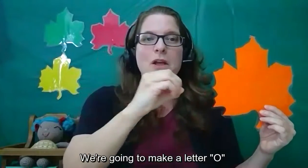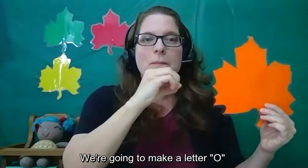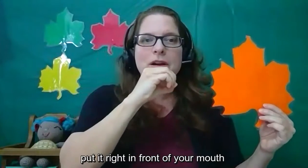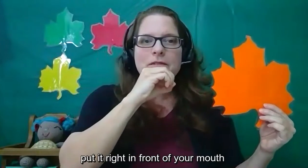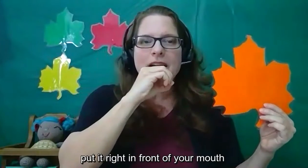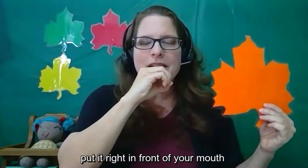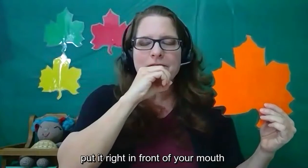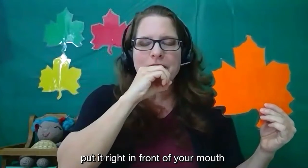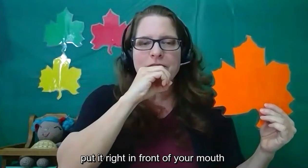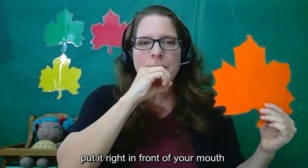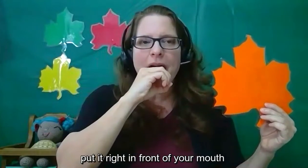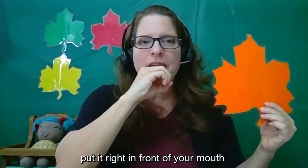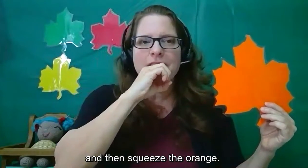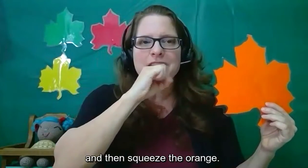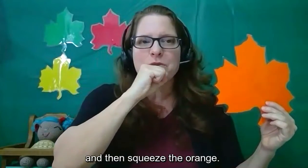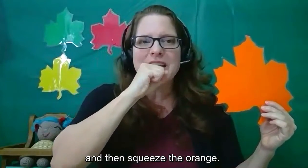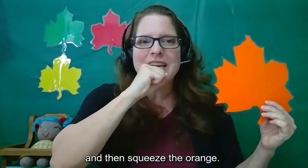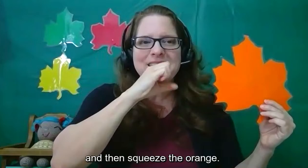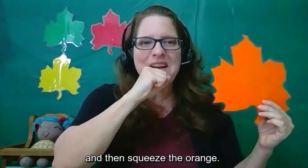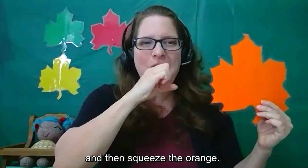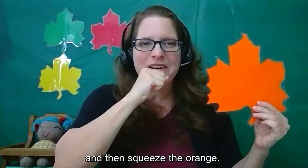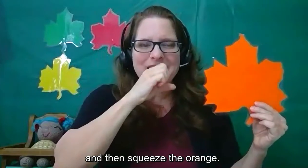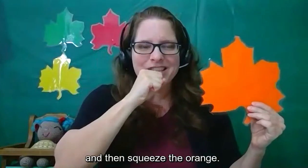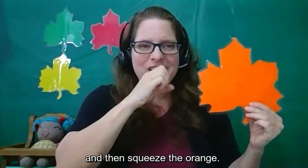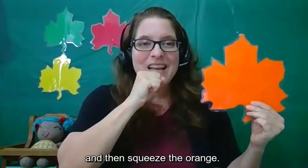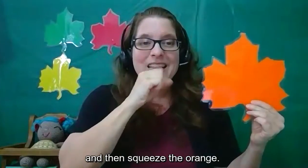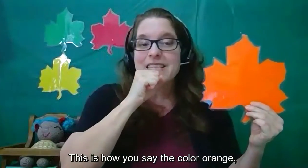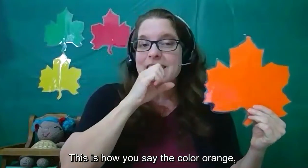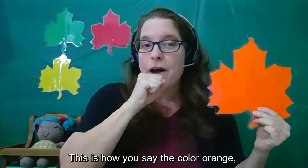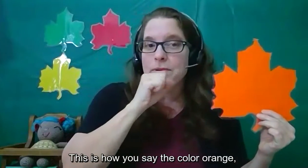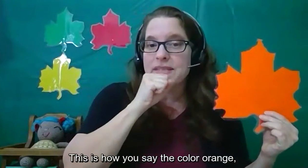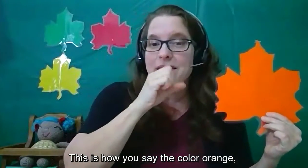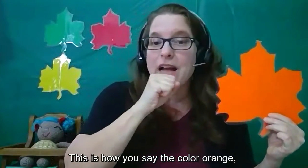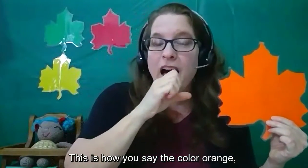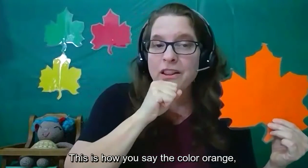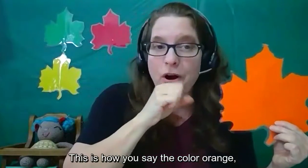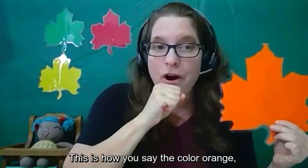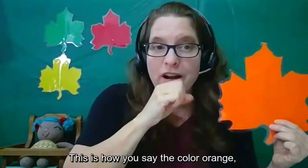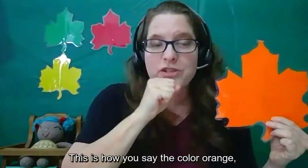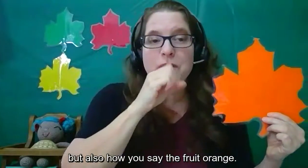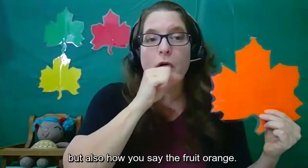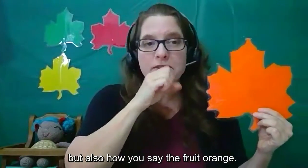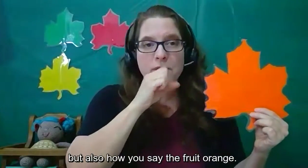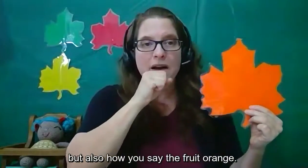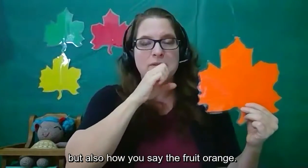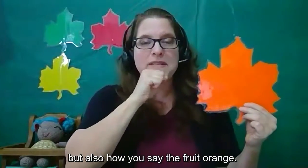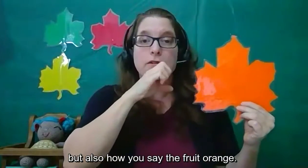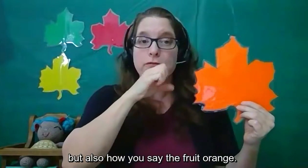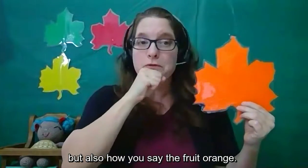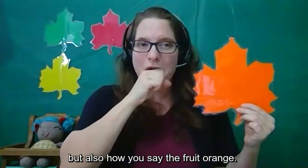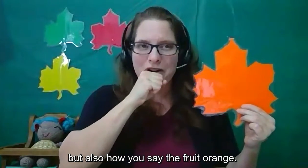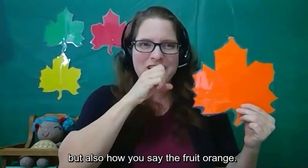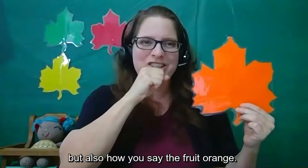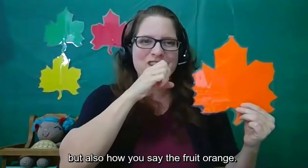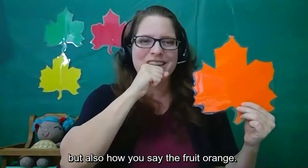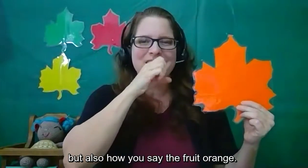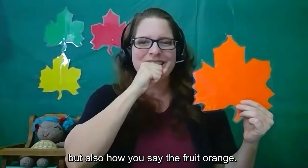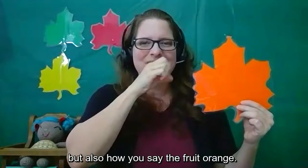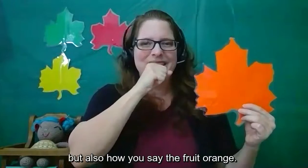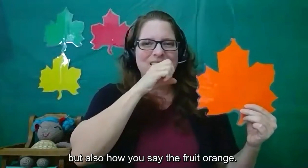put it right in front of your mouth, and then squeeze the orange. This is how you say the color orange, but also how you say the fruit orange. So